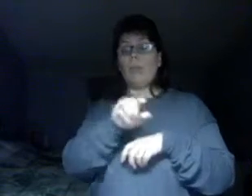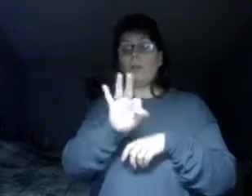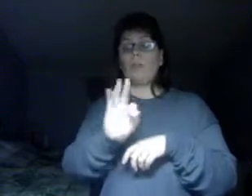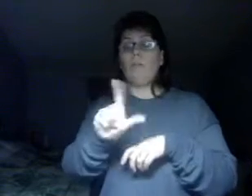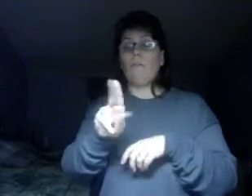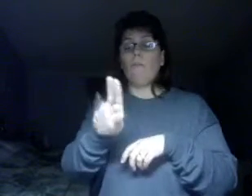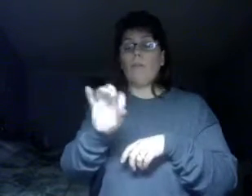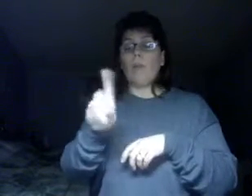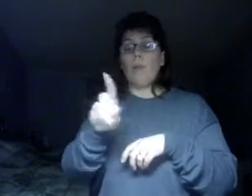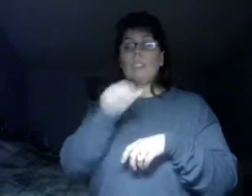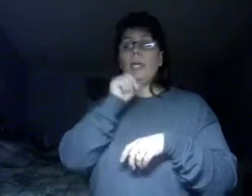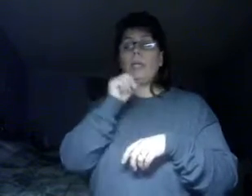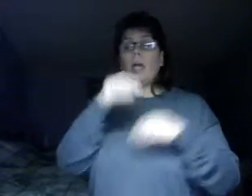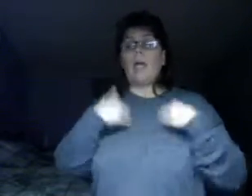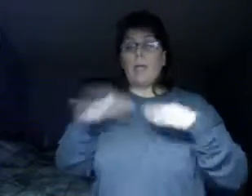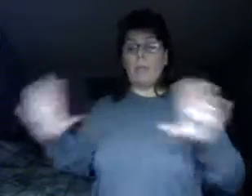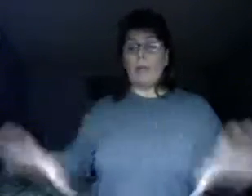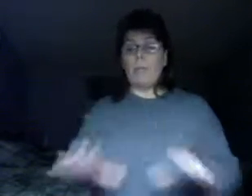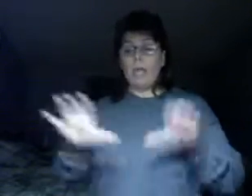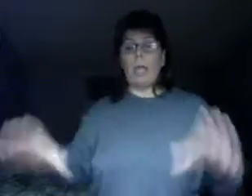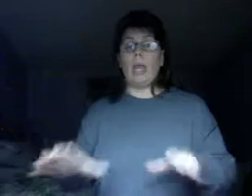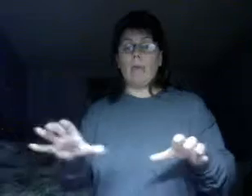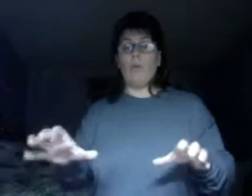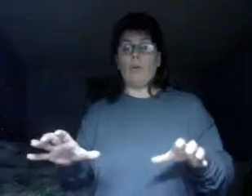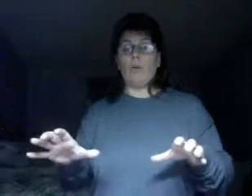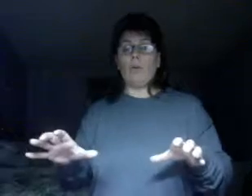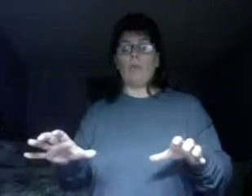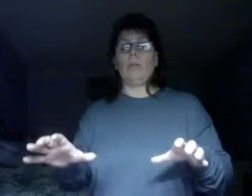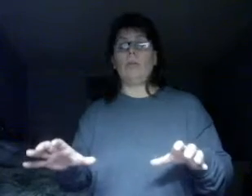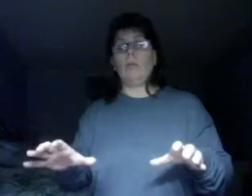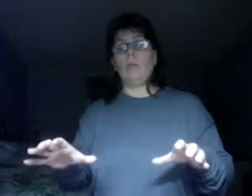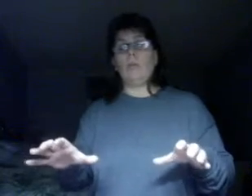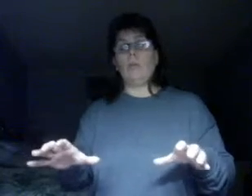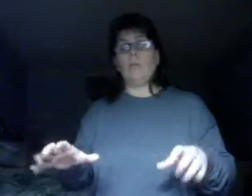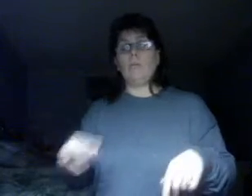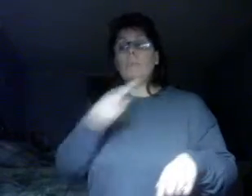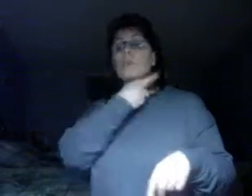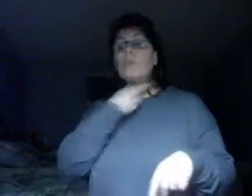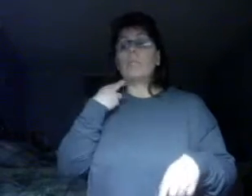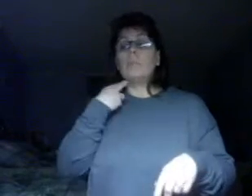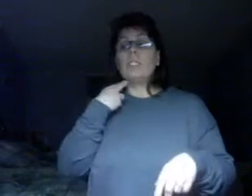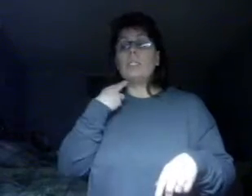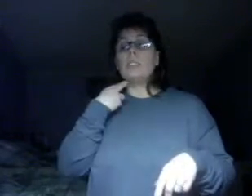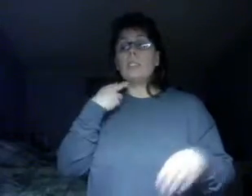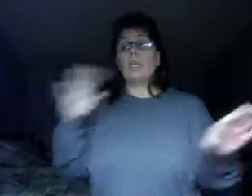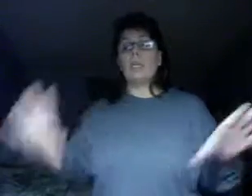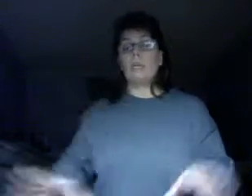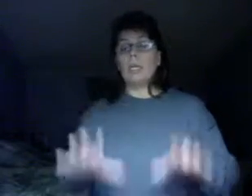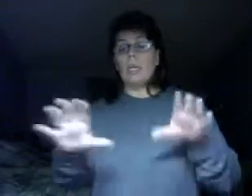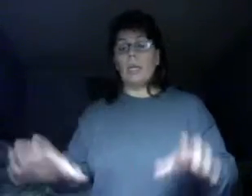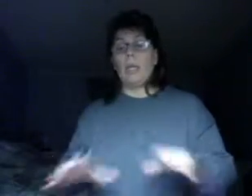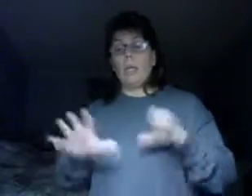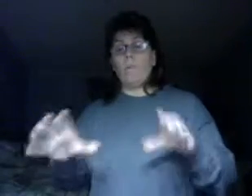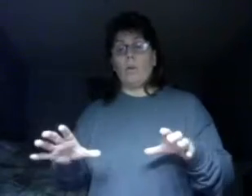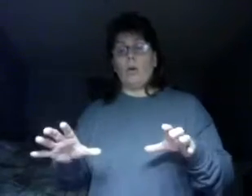Risky behaviors for HIV infection include any behavior, any activity where those bodily